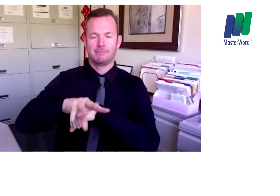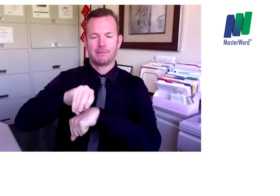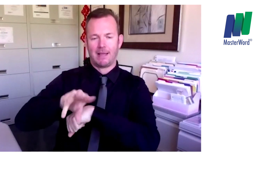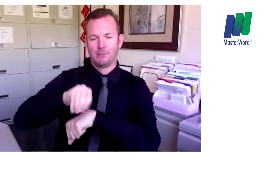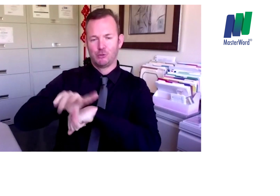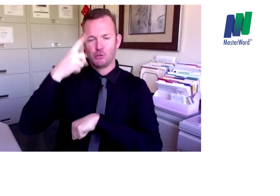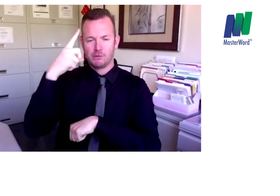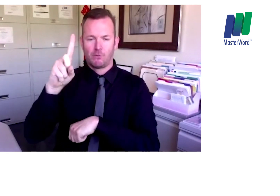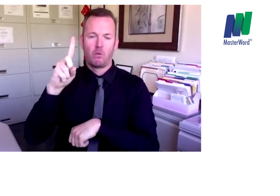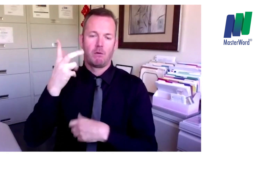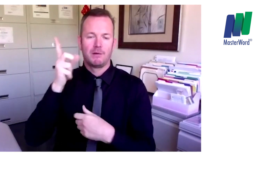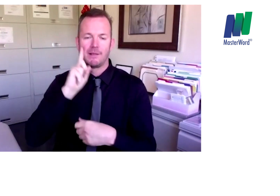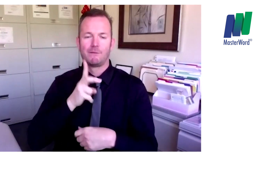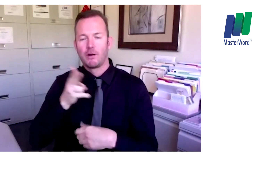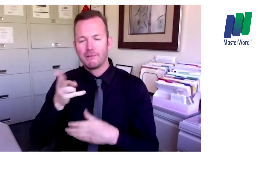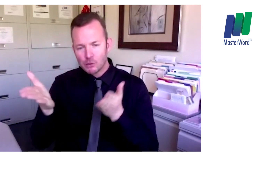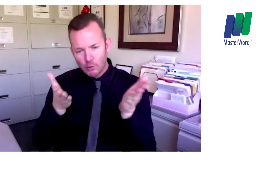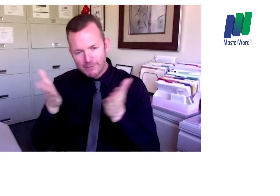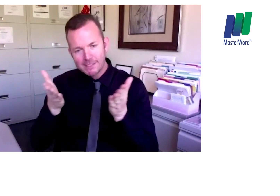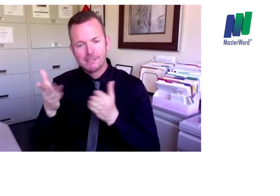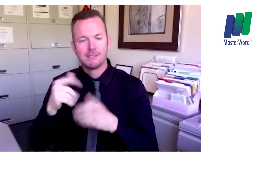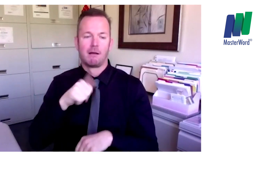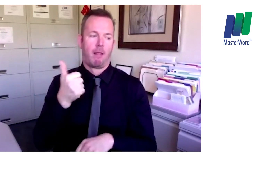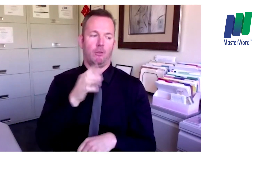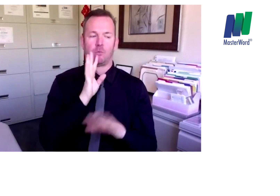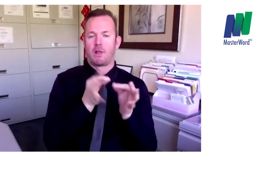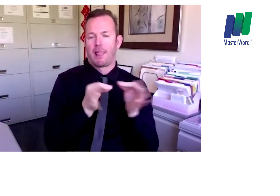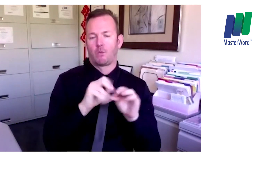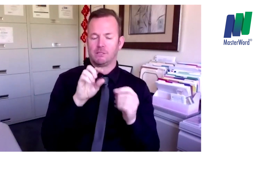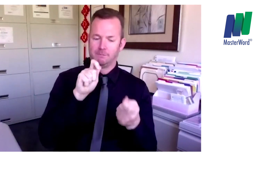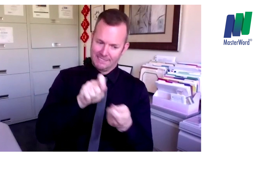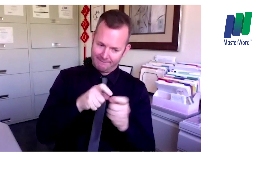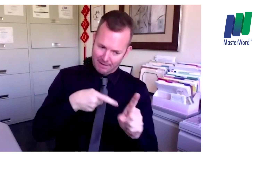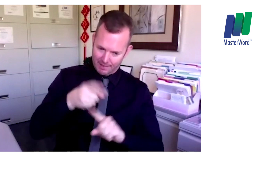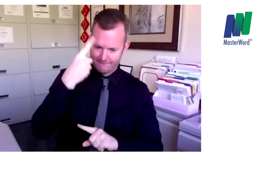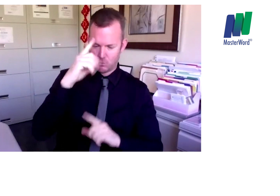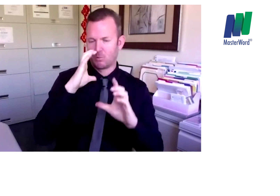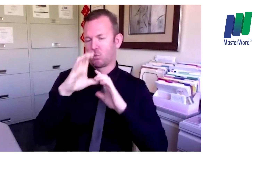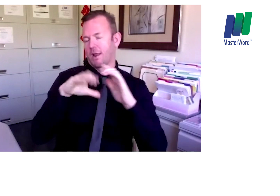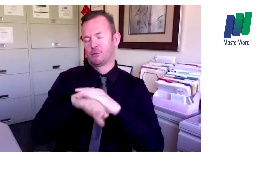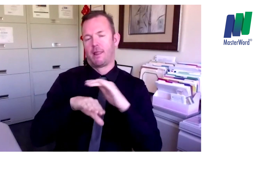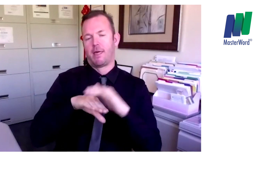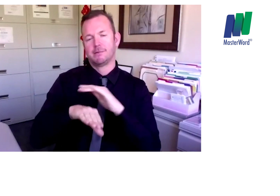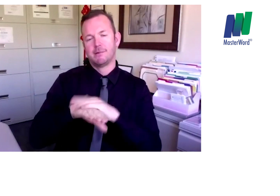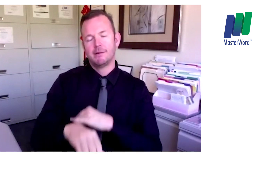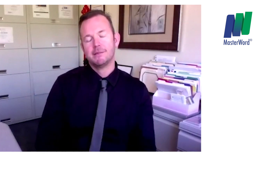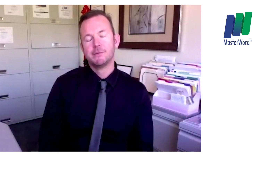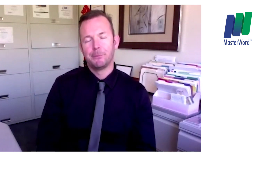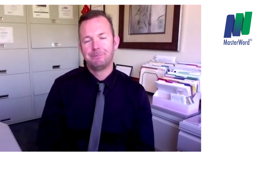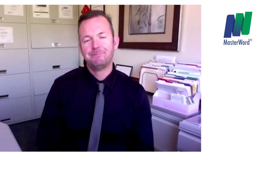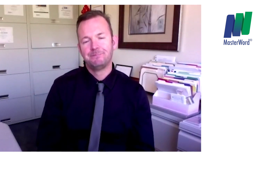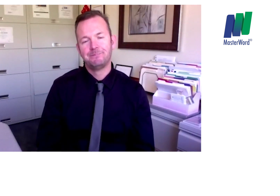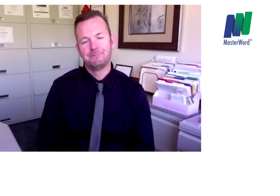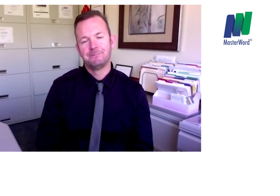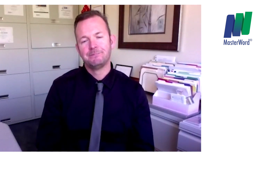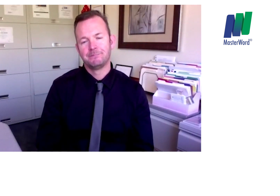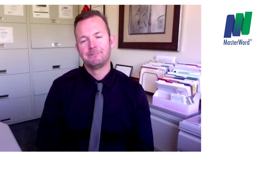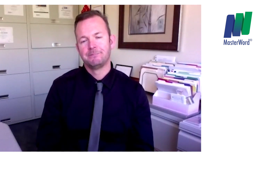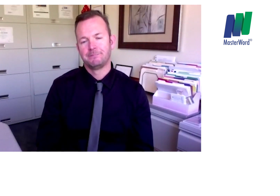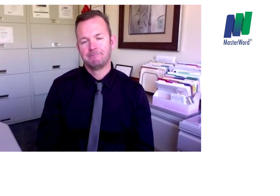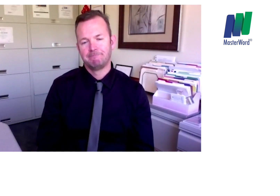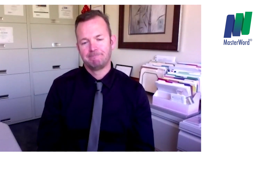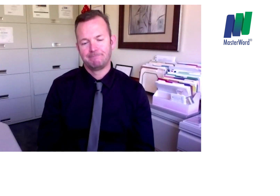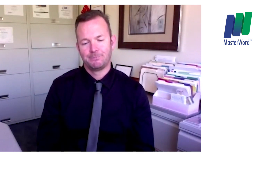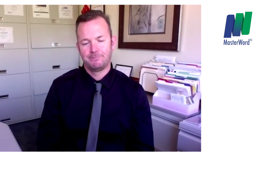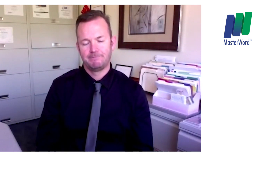provider. I'm a senior advisor for the Deaf and Hard of Hearing Services and other spoken language, specifically in relation to communication